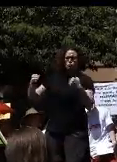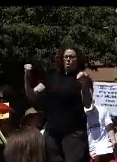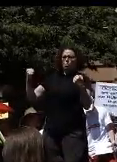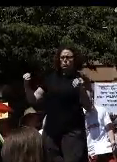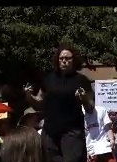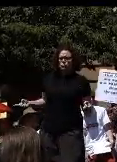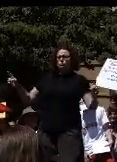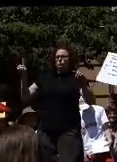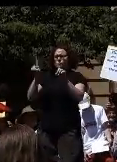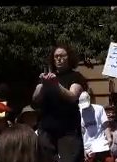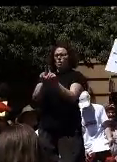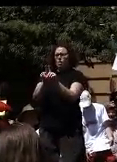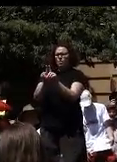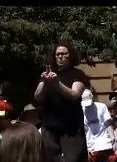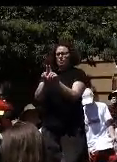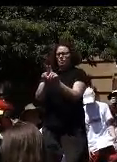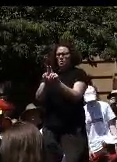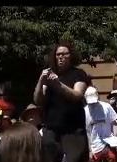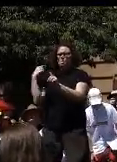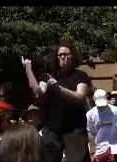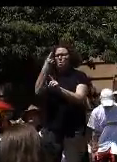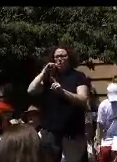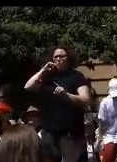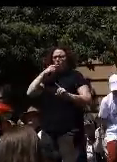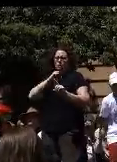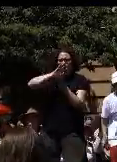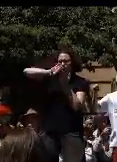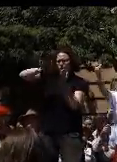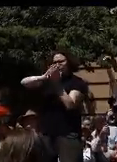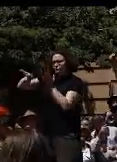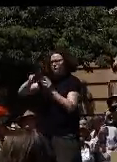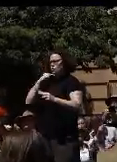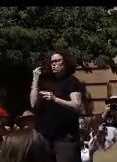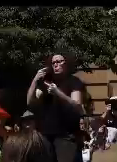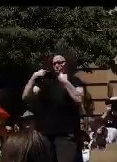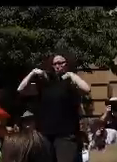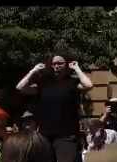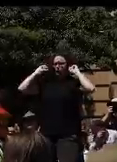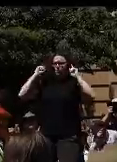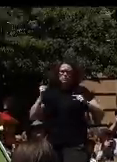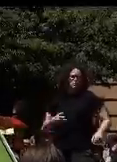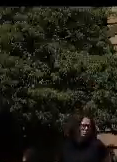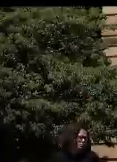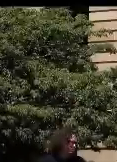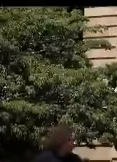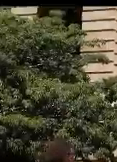united, because together we will get rid of them. Thank you.